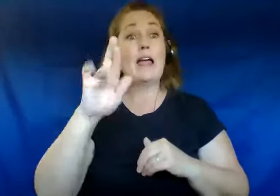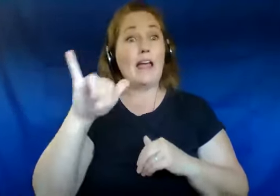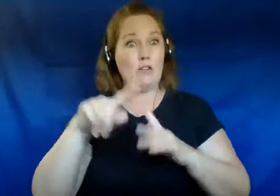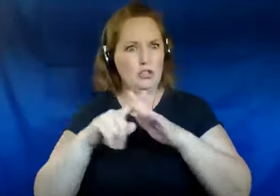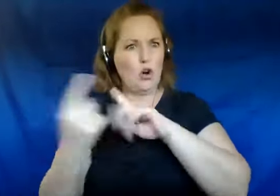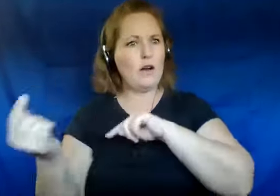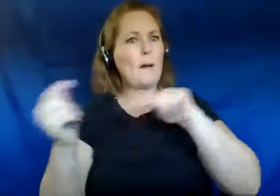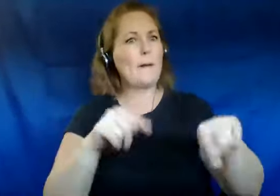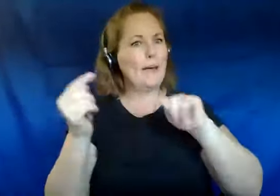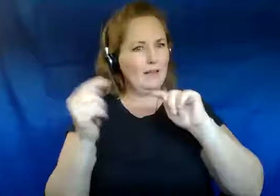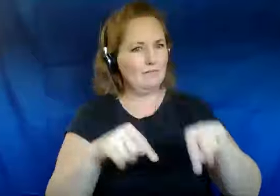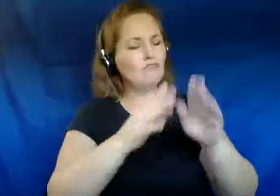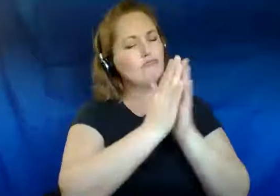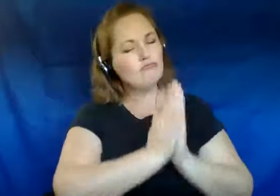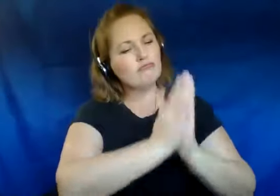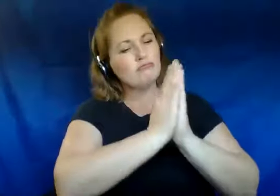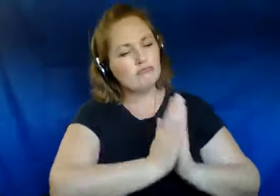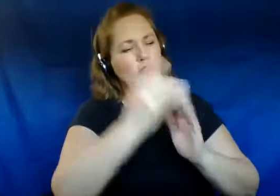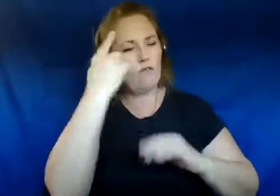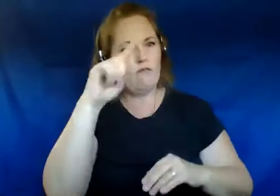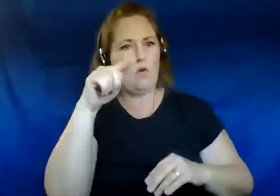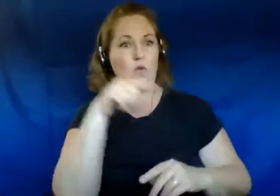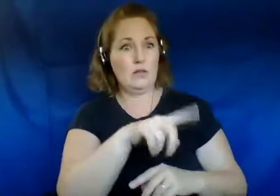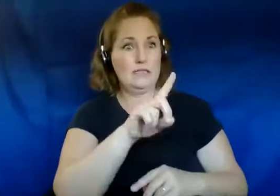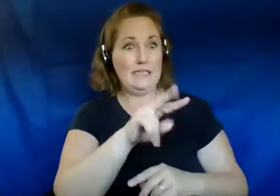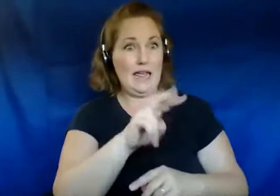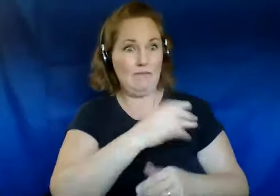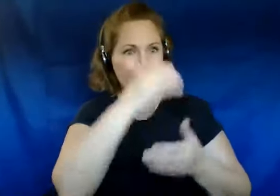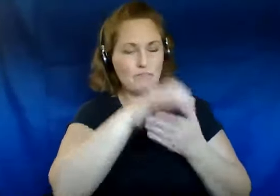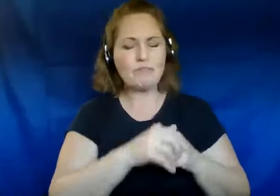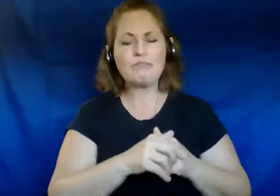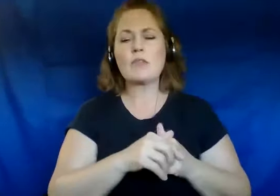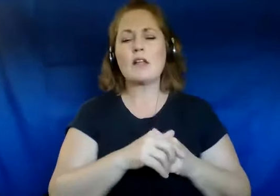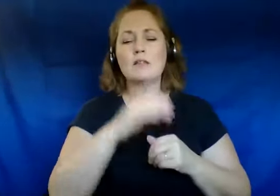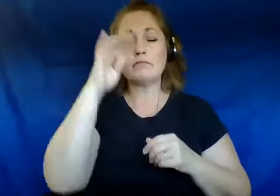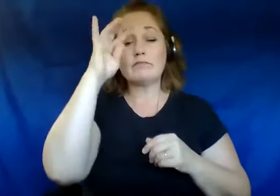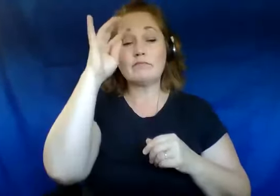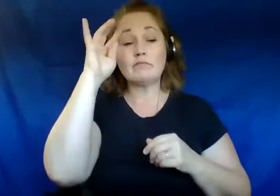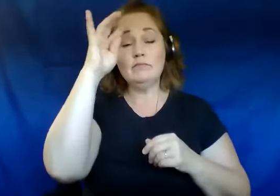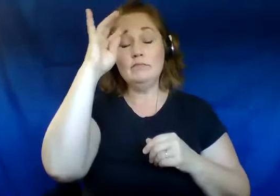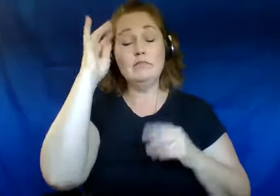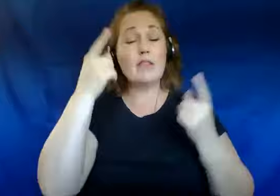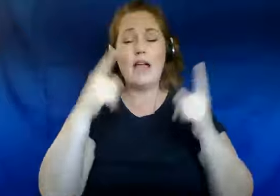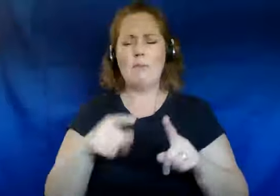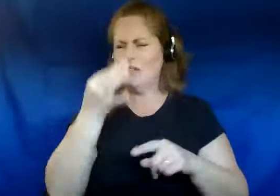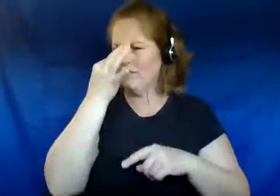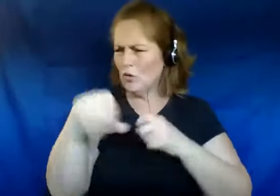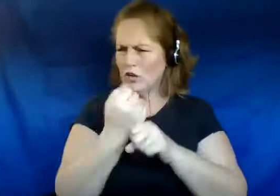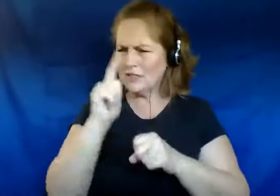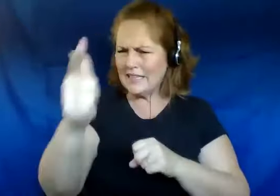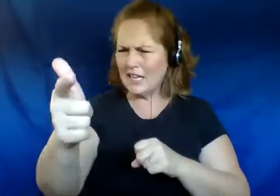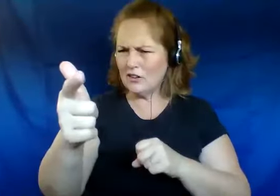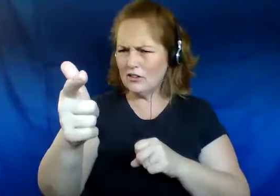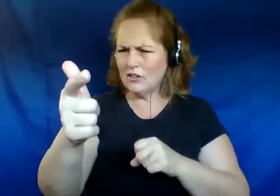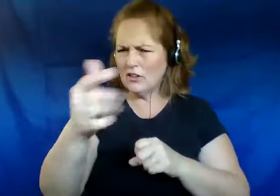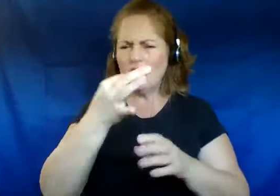praying for Dave. And what happened is a few weeks later, because Dave was in the